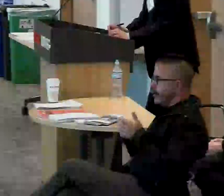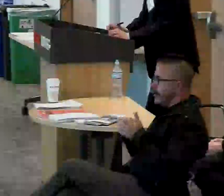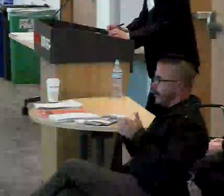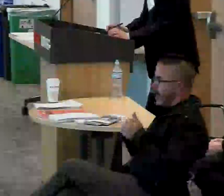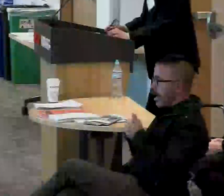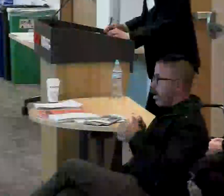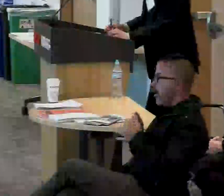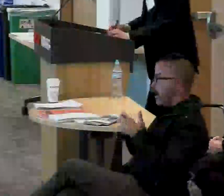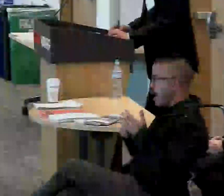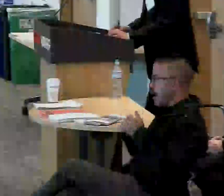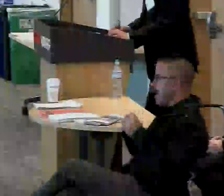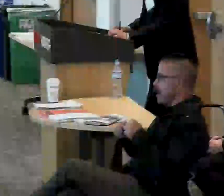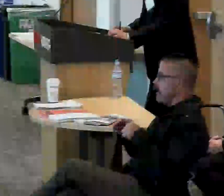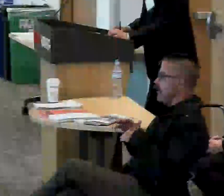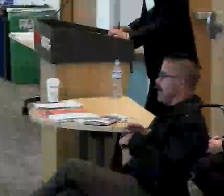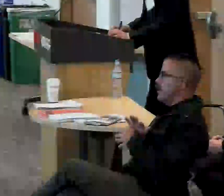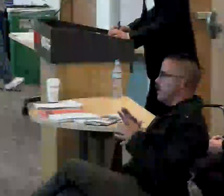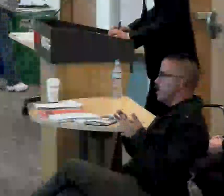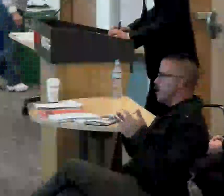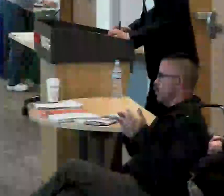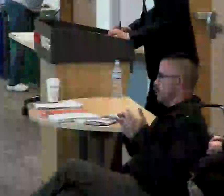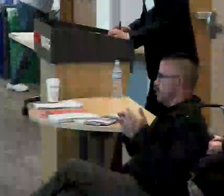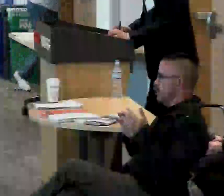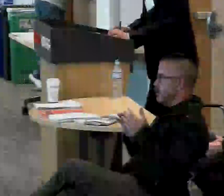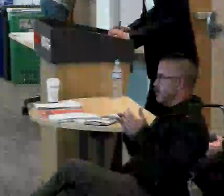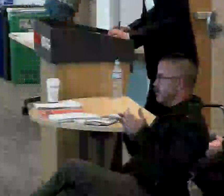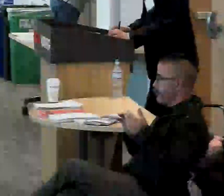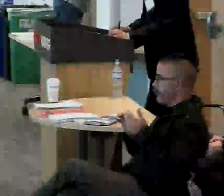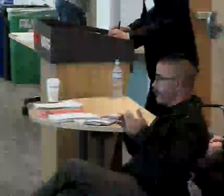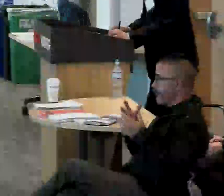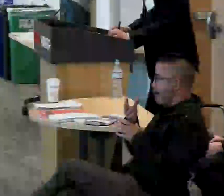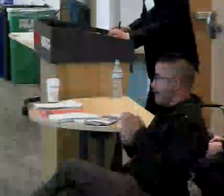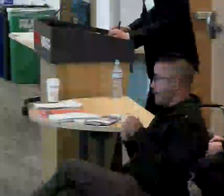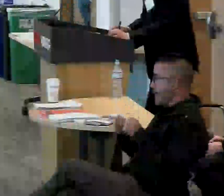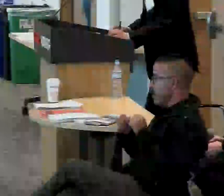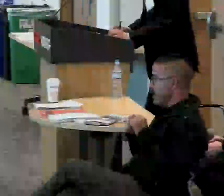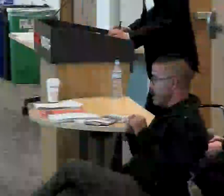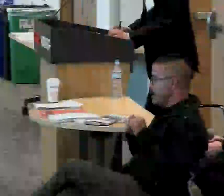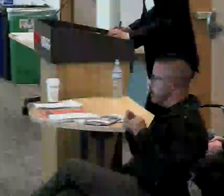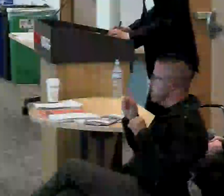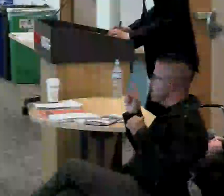those gaps. Because she mentioned in broad terms that there were,